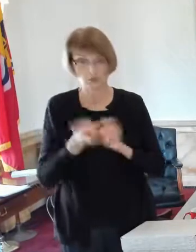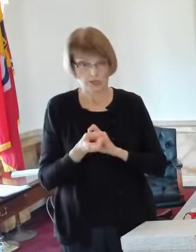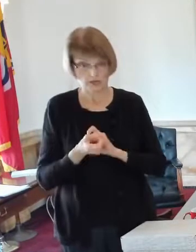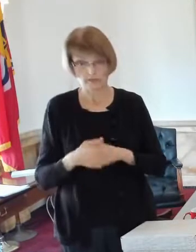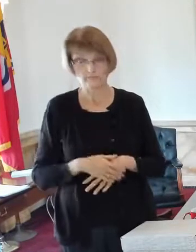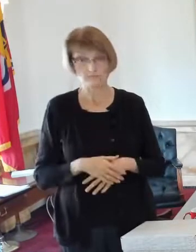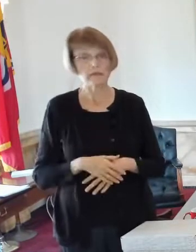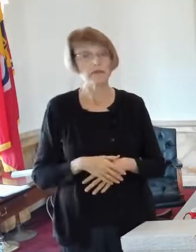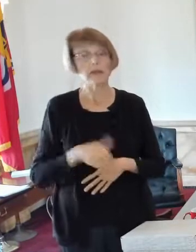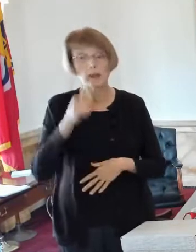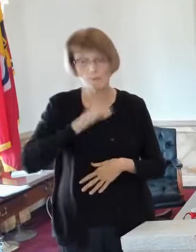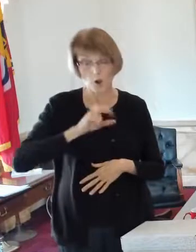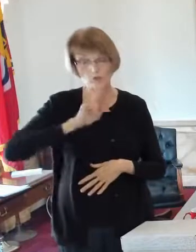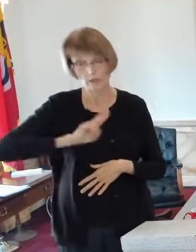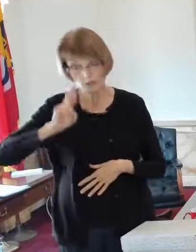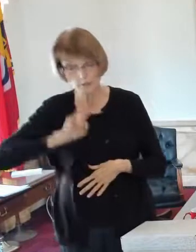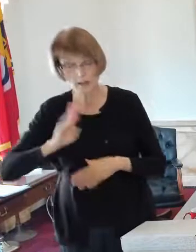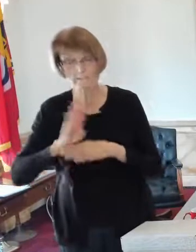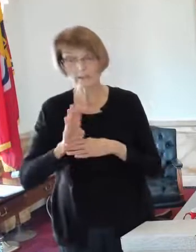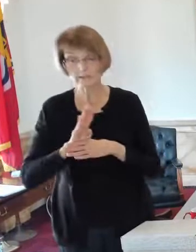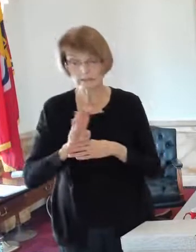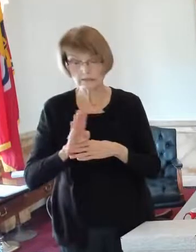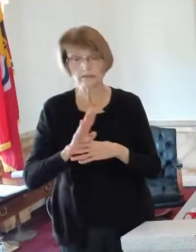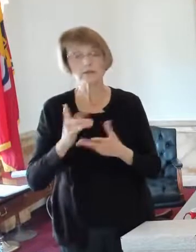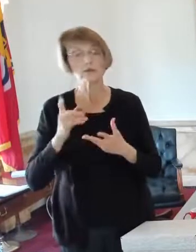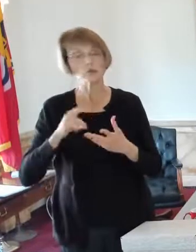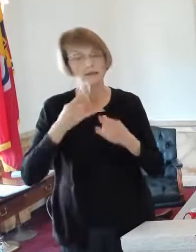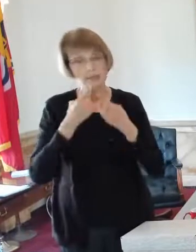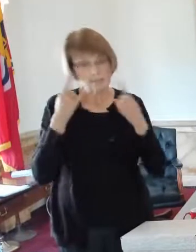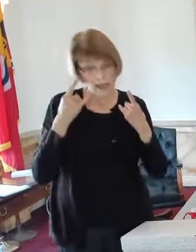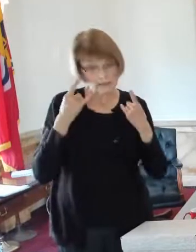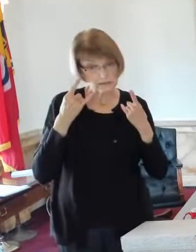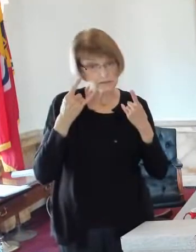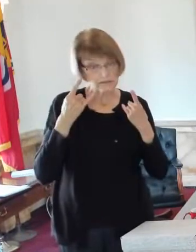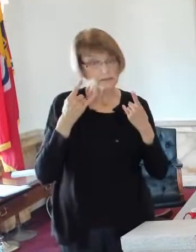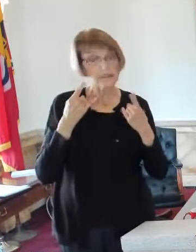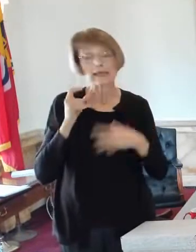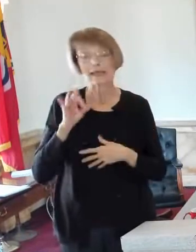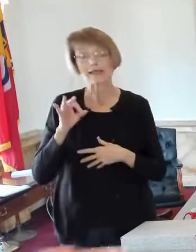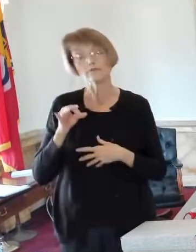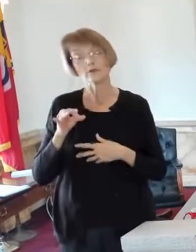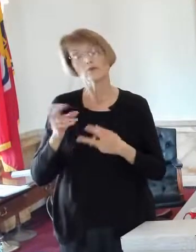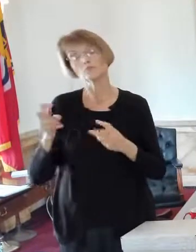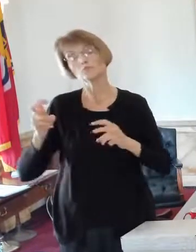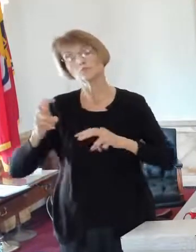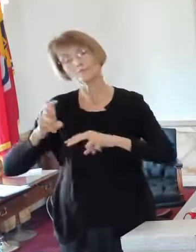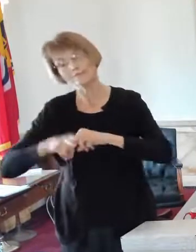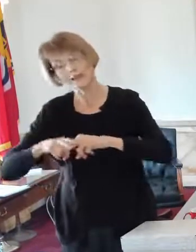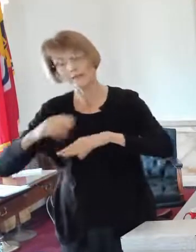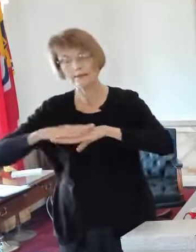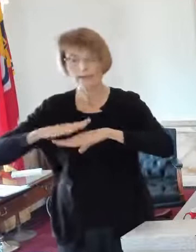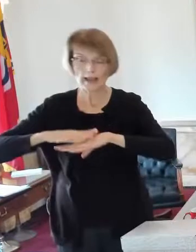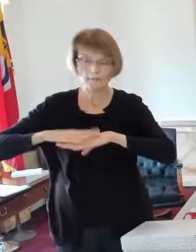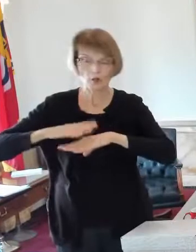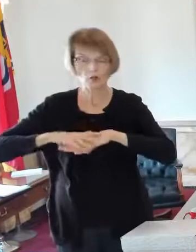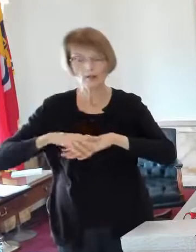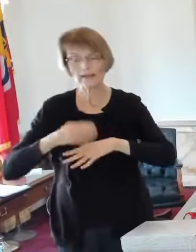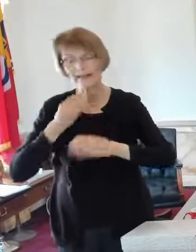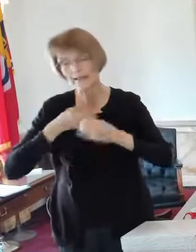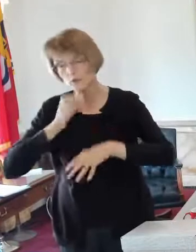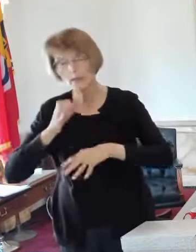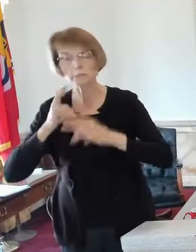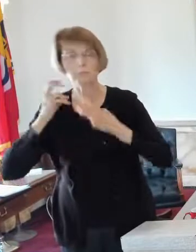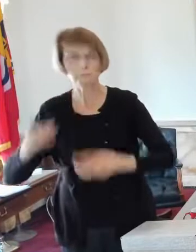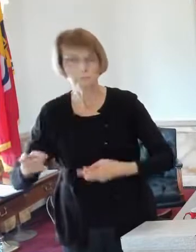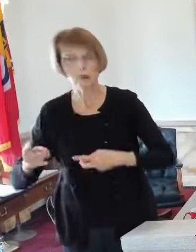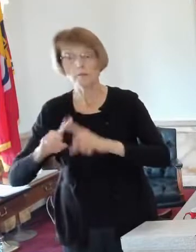wear a mask unless you're seated at a table eating and drinking. So if you get up to go to the bathroom or get up to go talk to a friend, you've